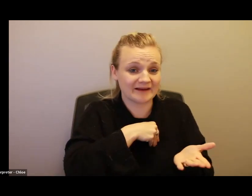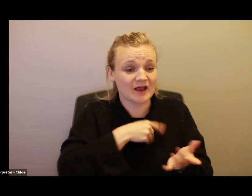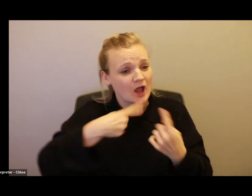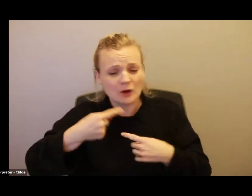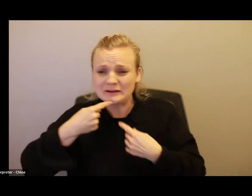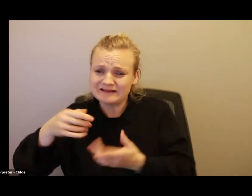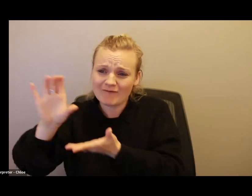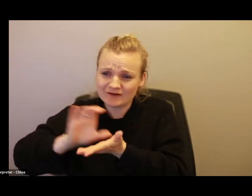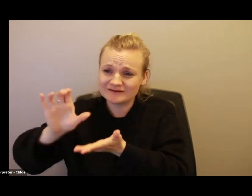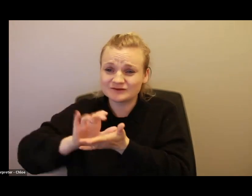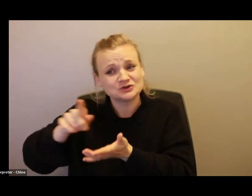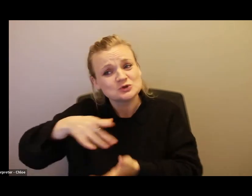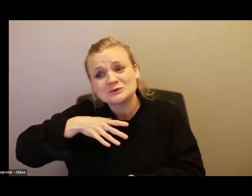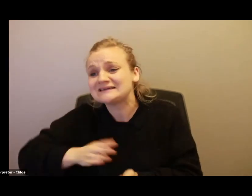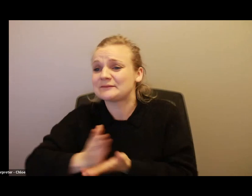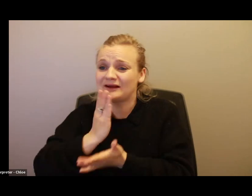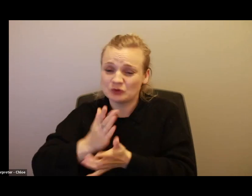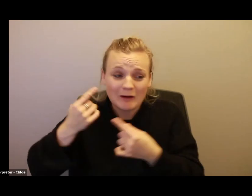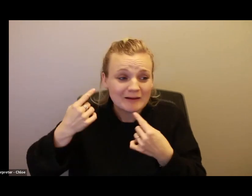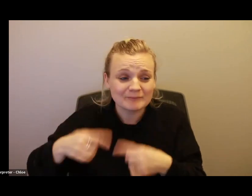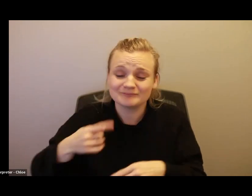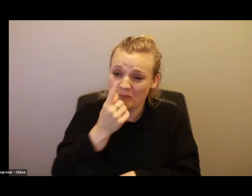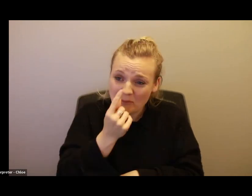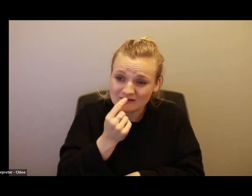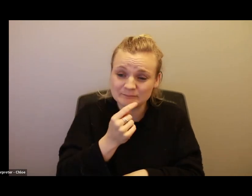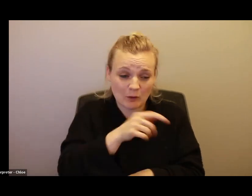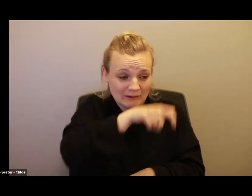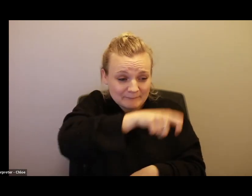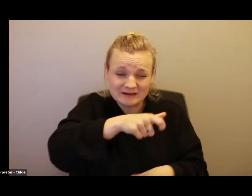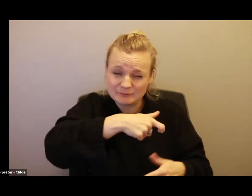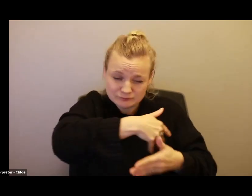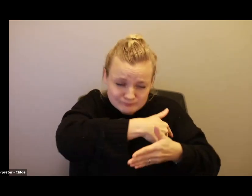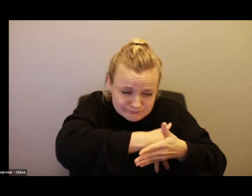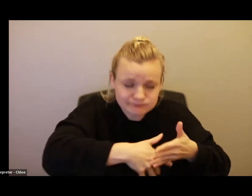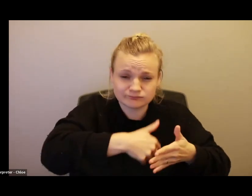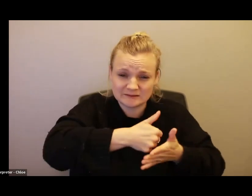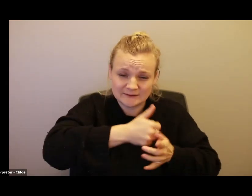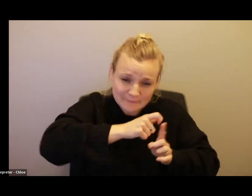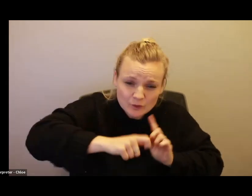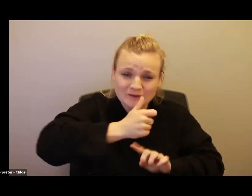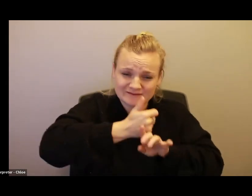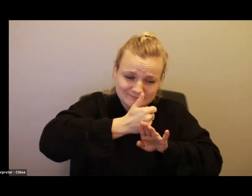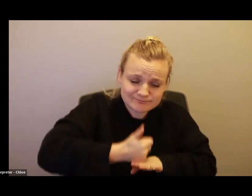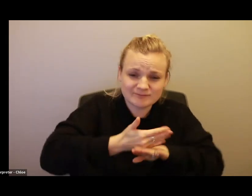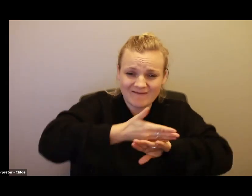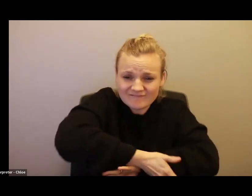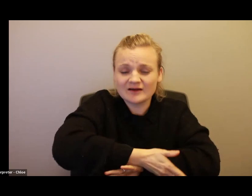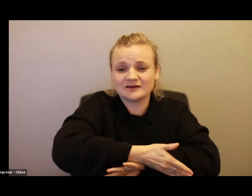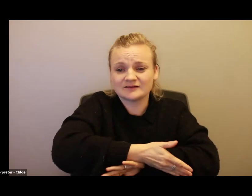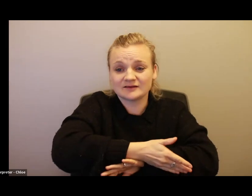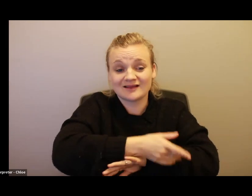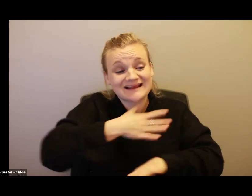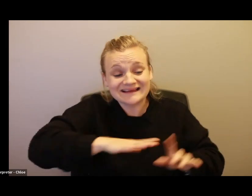again: you need to make it possible for people doing grassroots, collaborative, community-based work to get the recognition,